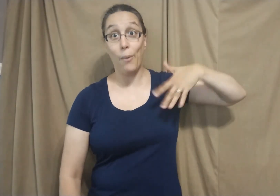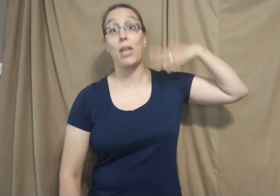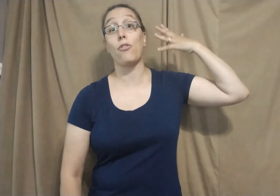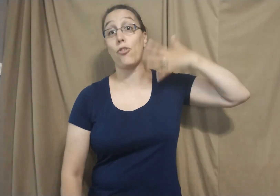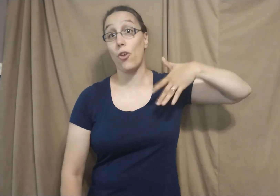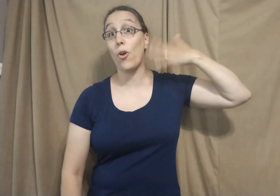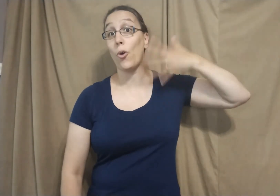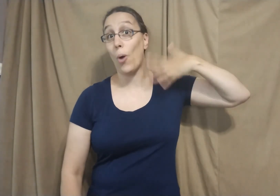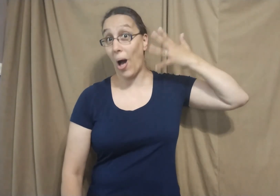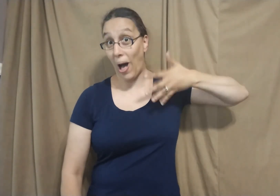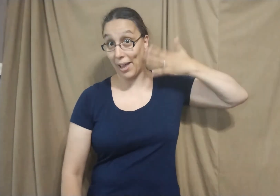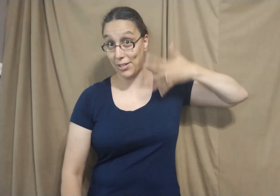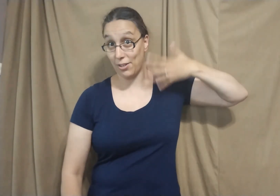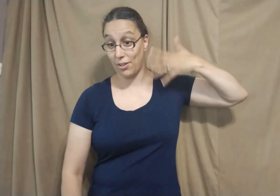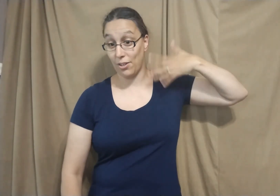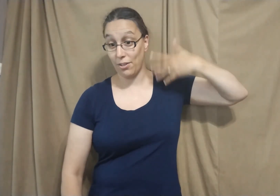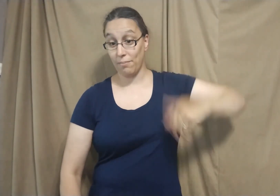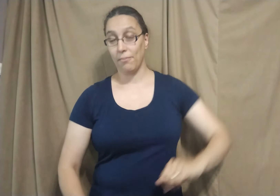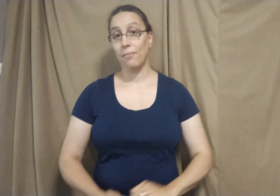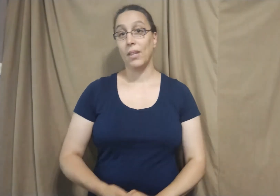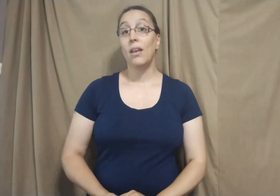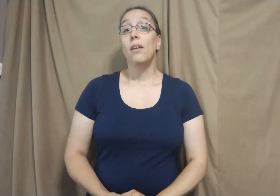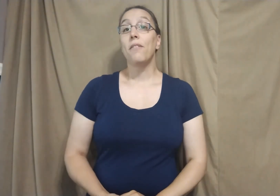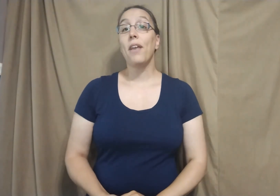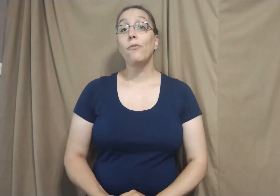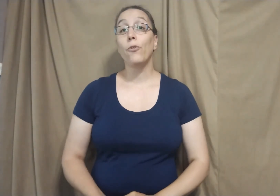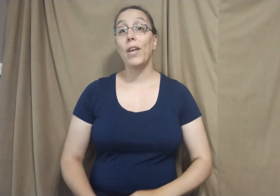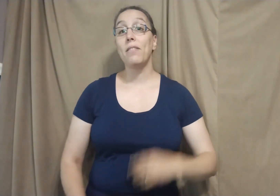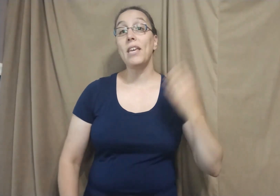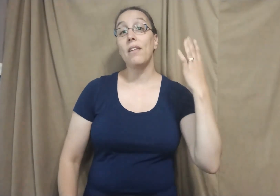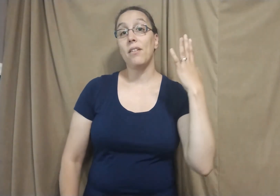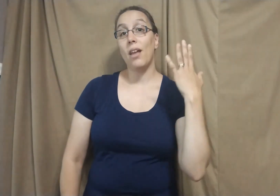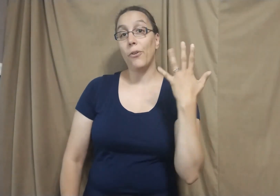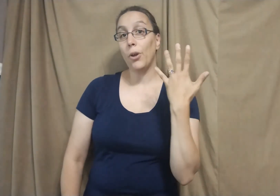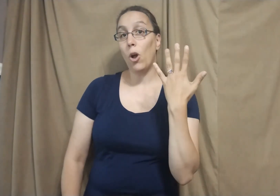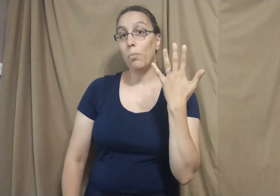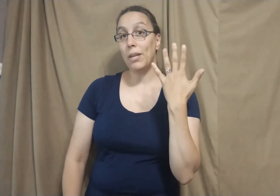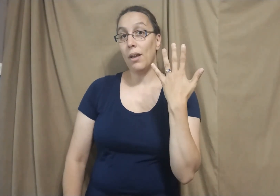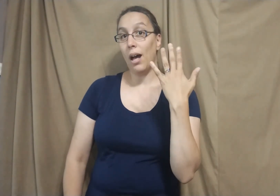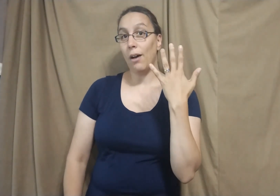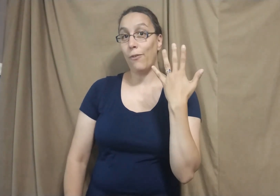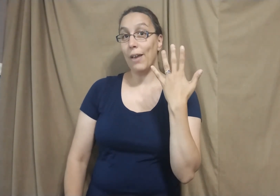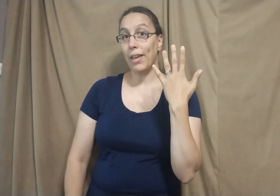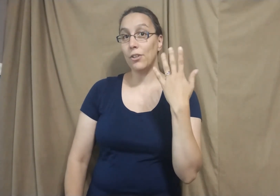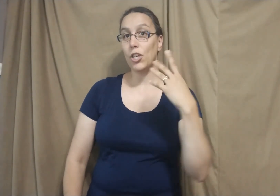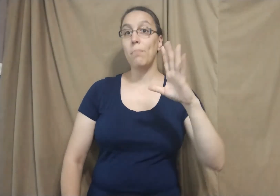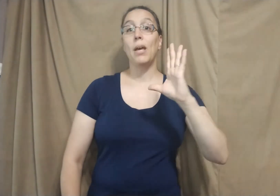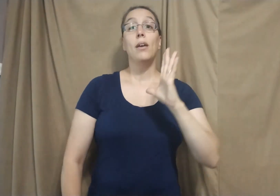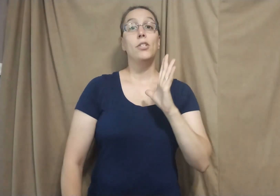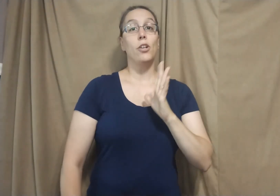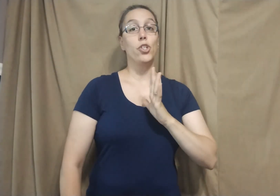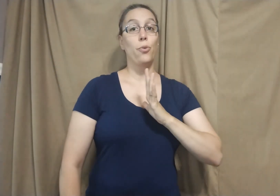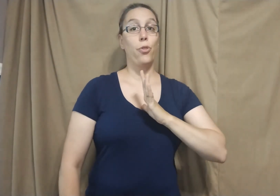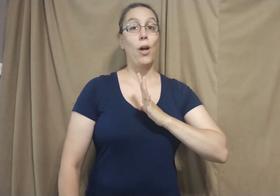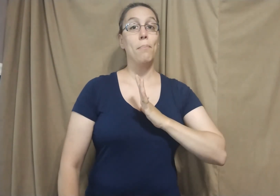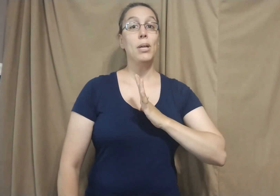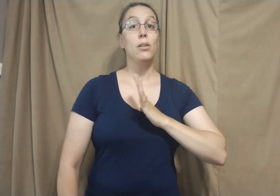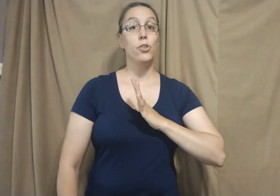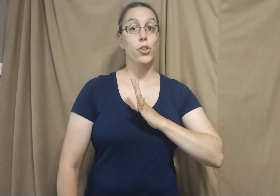is so hot. The sign for fancy is another open 5-hand shape. Touch your thumb to